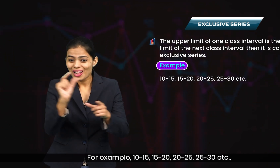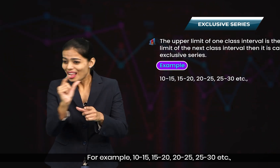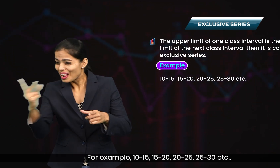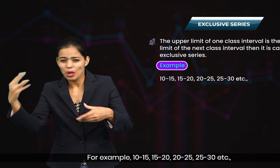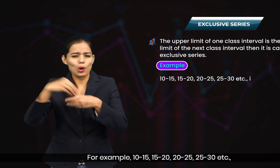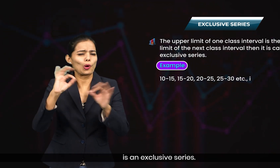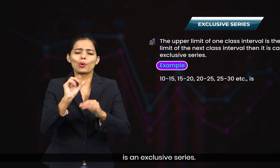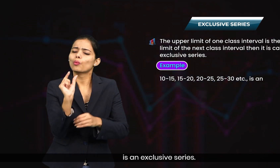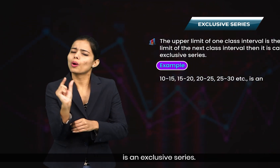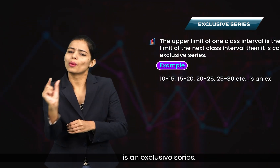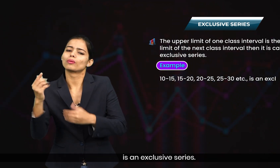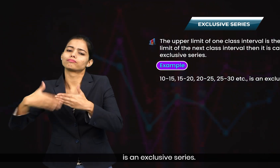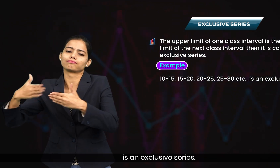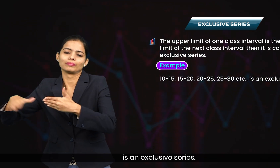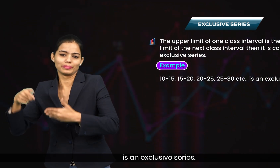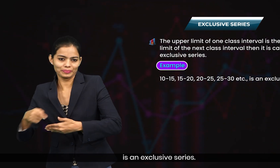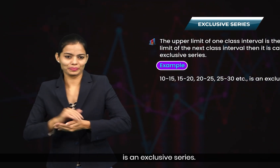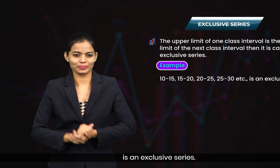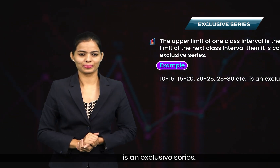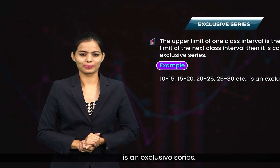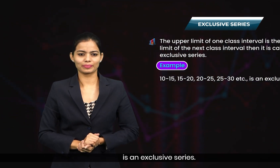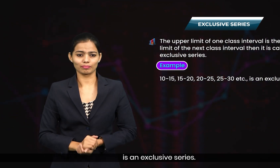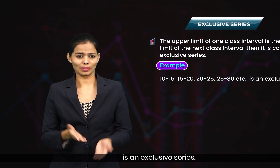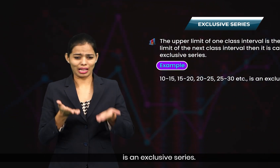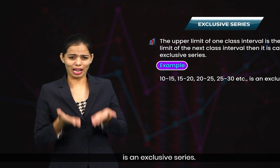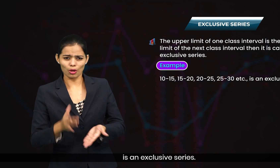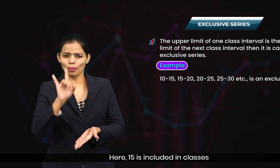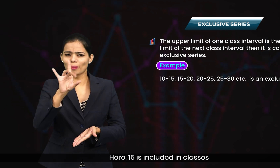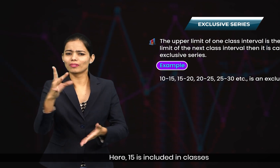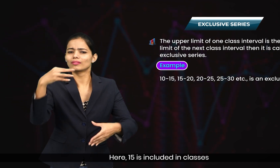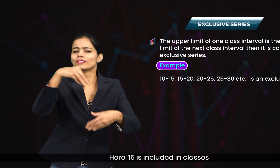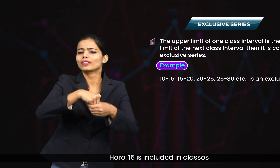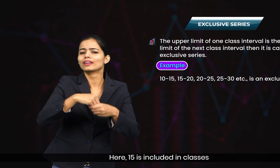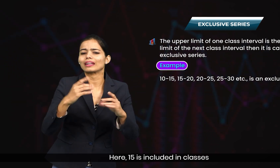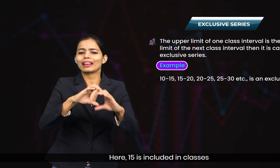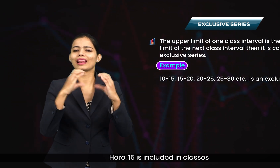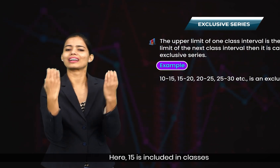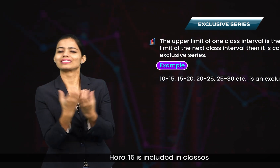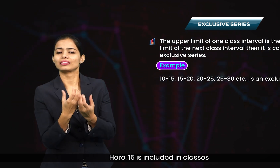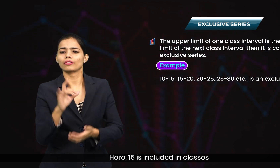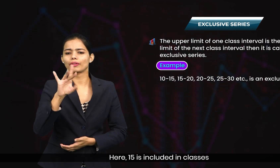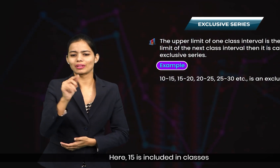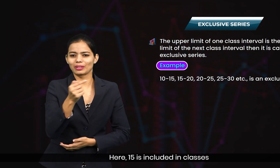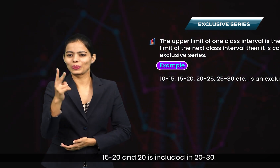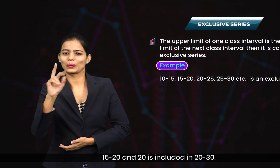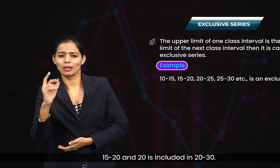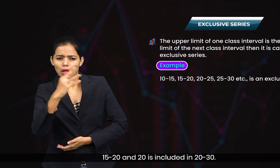etc. is an exclusive series. Here, 15 is included in classes 15 to